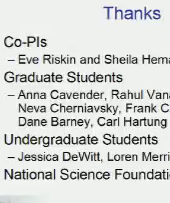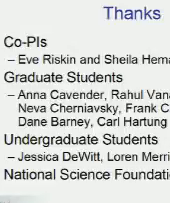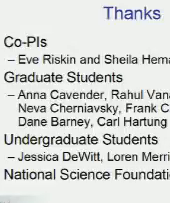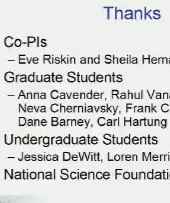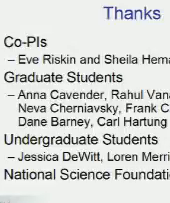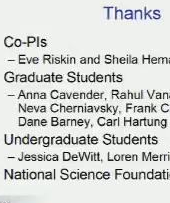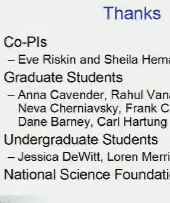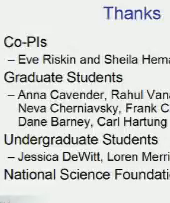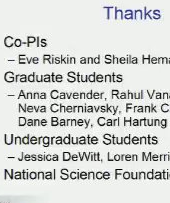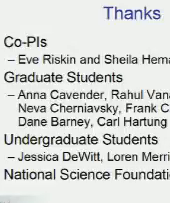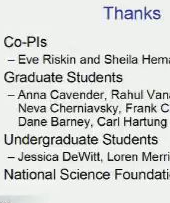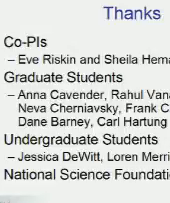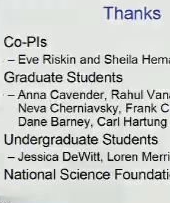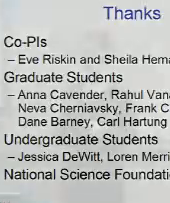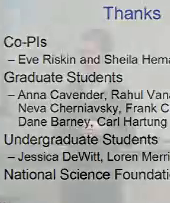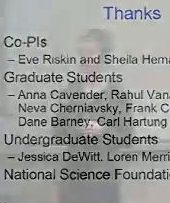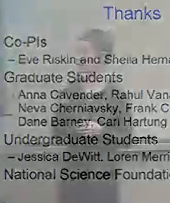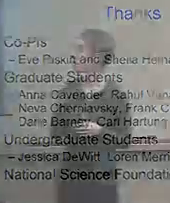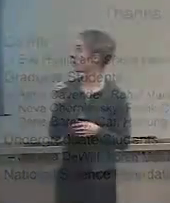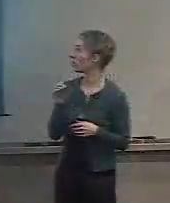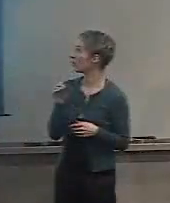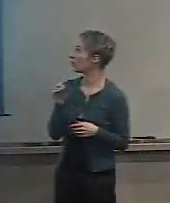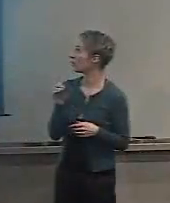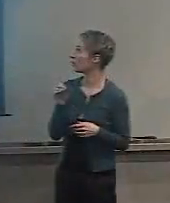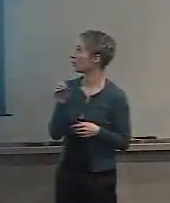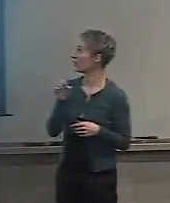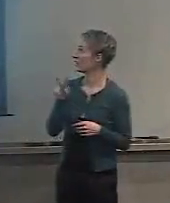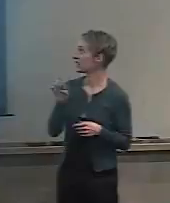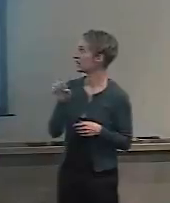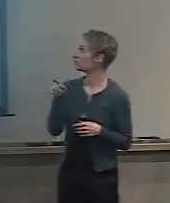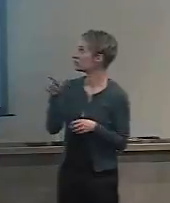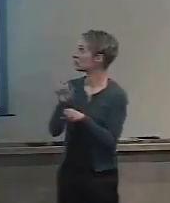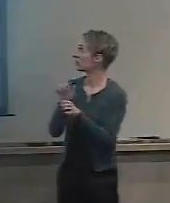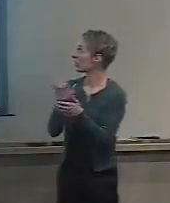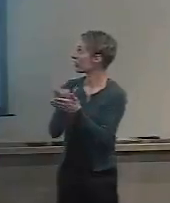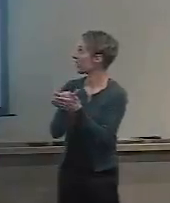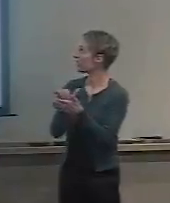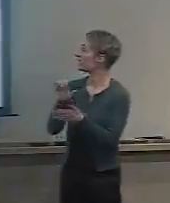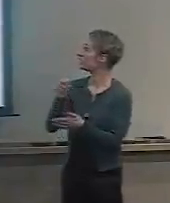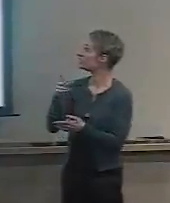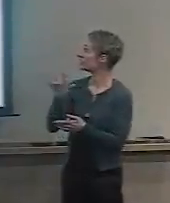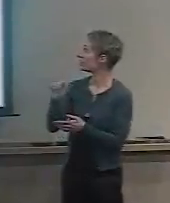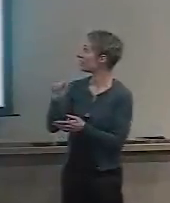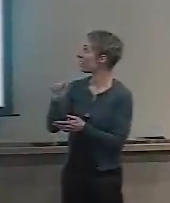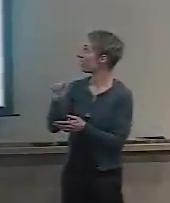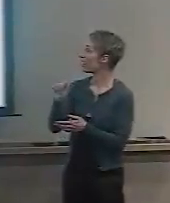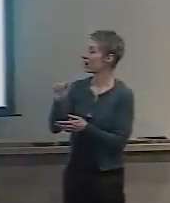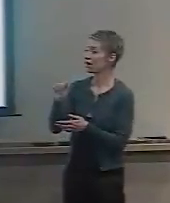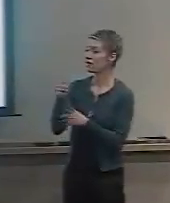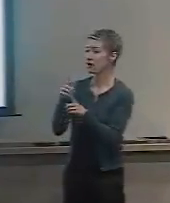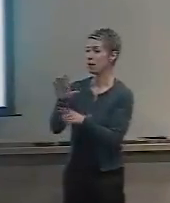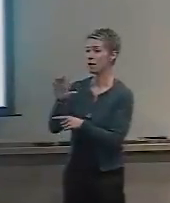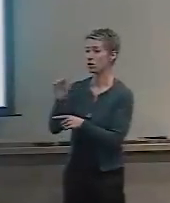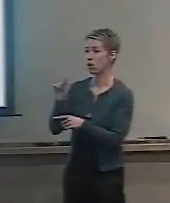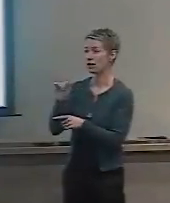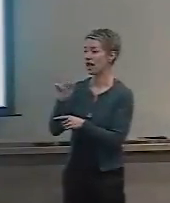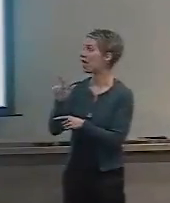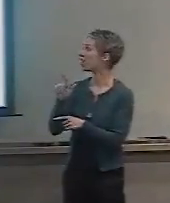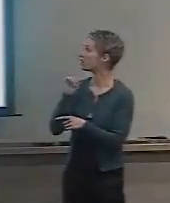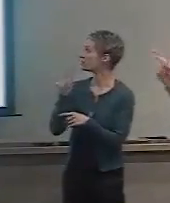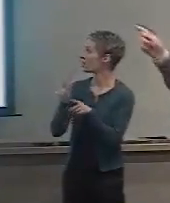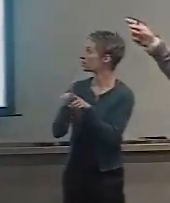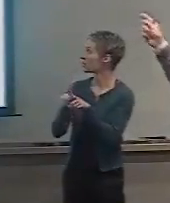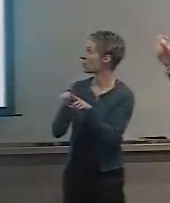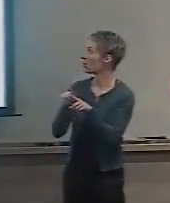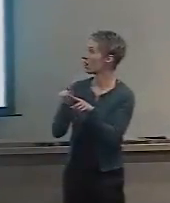And so we already, Eve Riskin is here, is one of the co-PIs on the project. Sheila Hamami in Cornell is another co-PI.